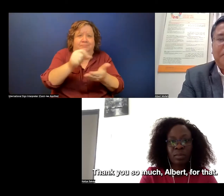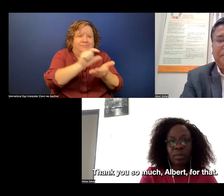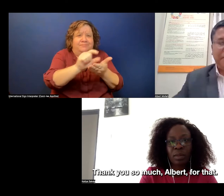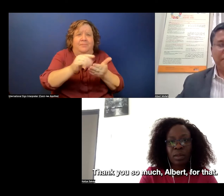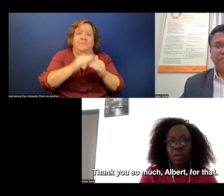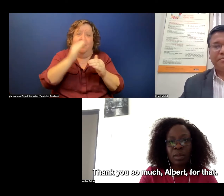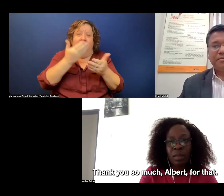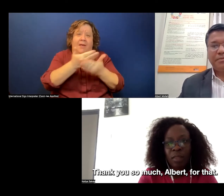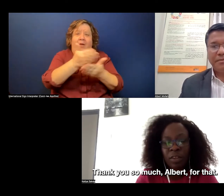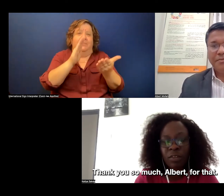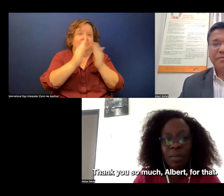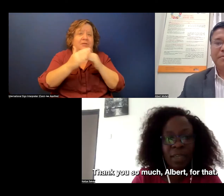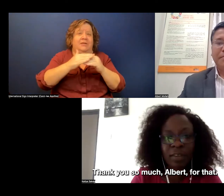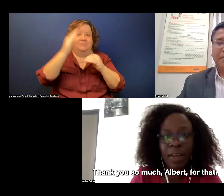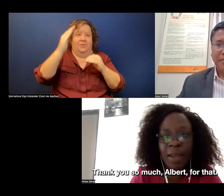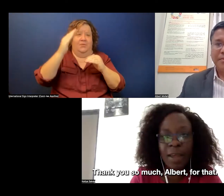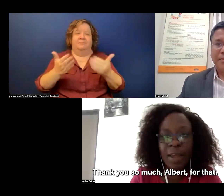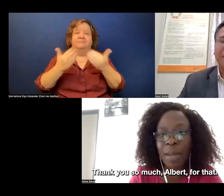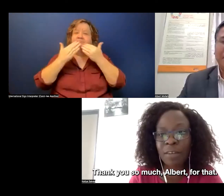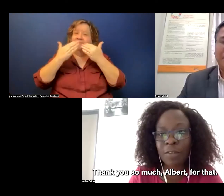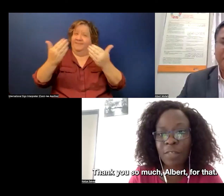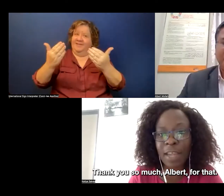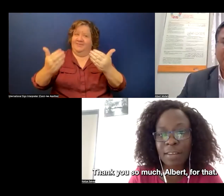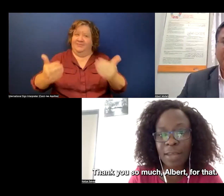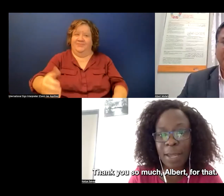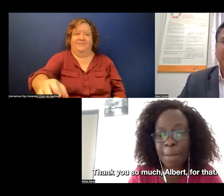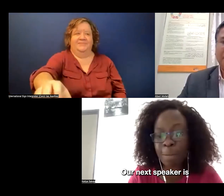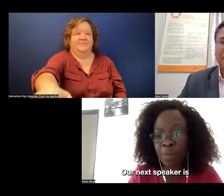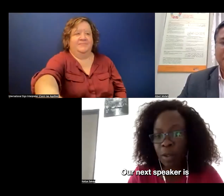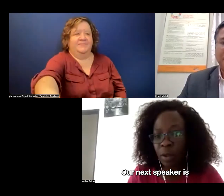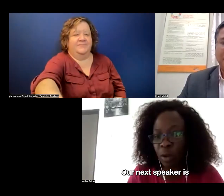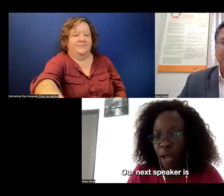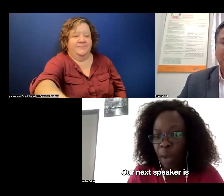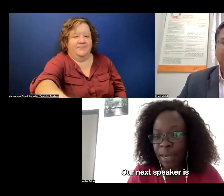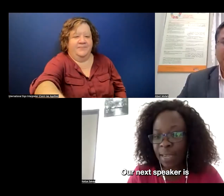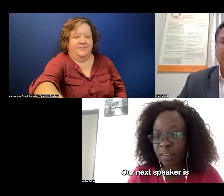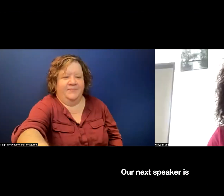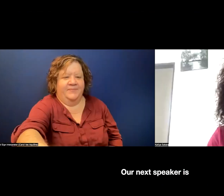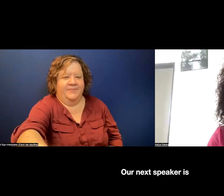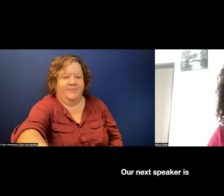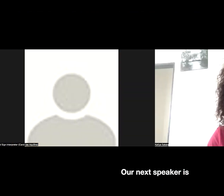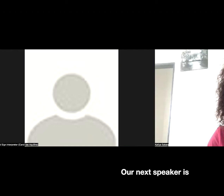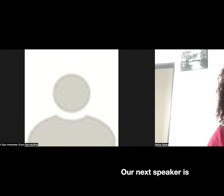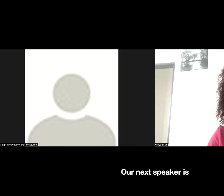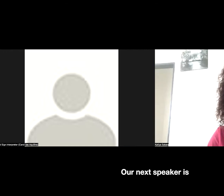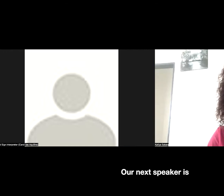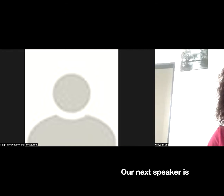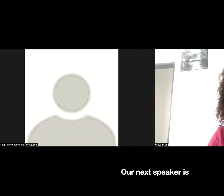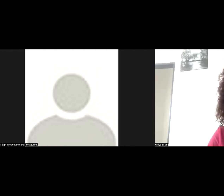me. Thank you so much, Albert, for that. Our next speaker